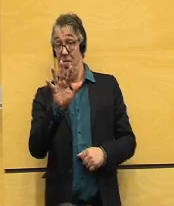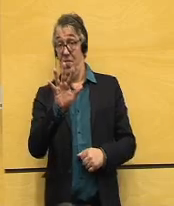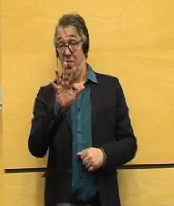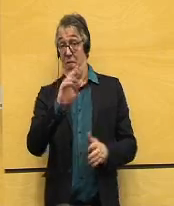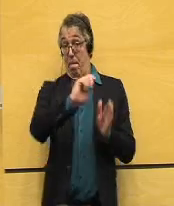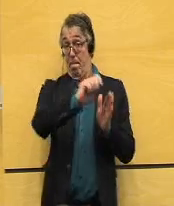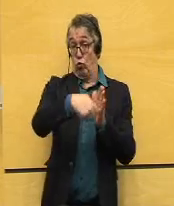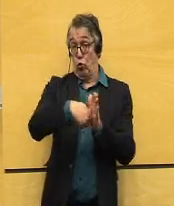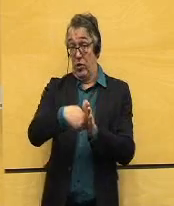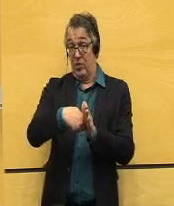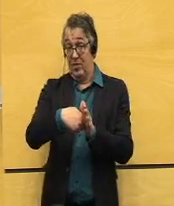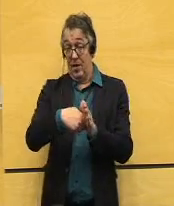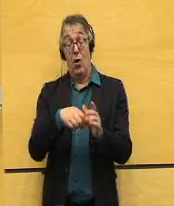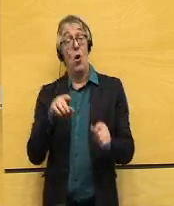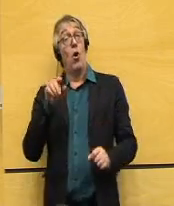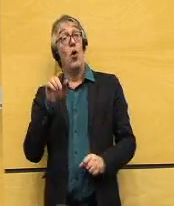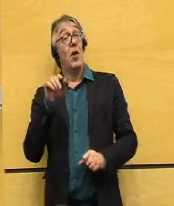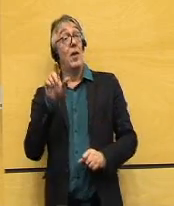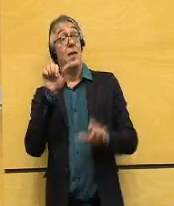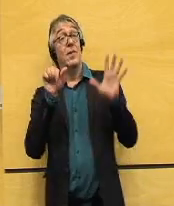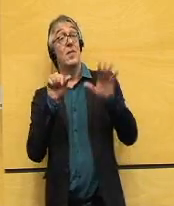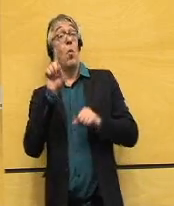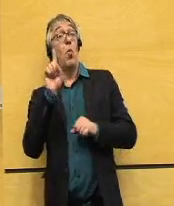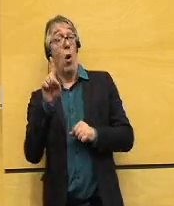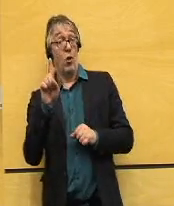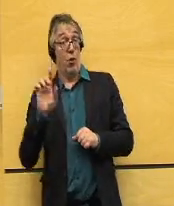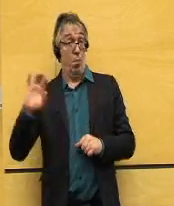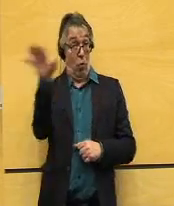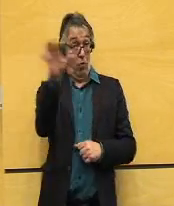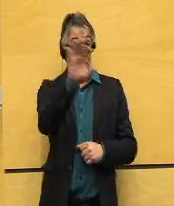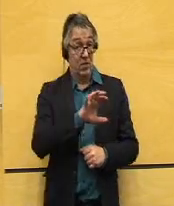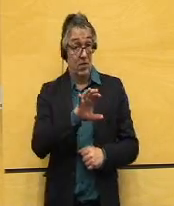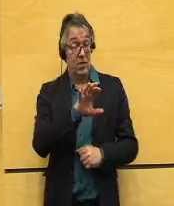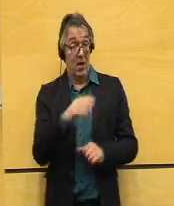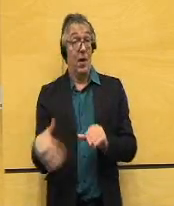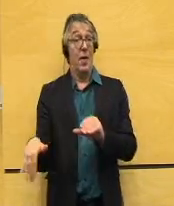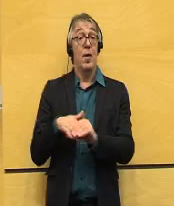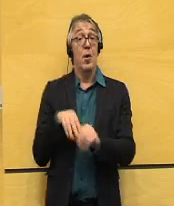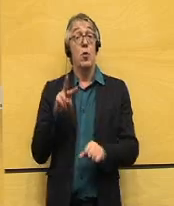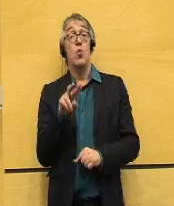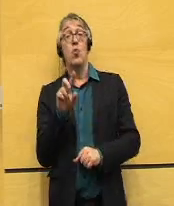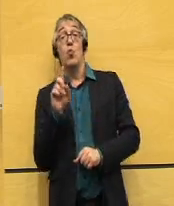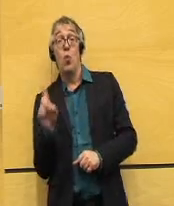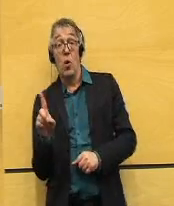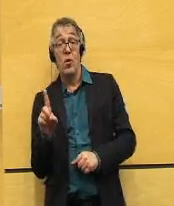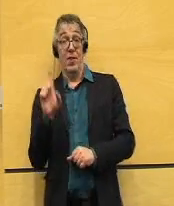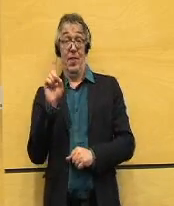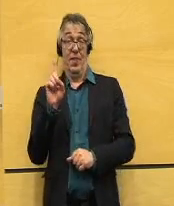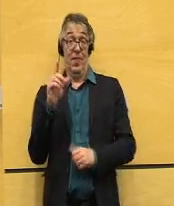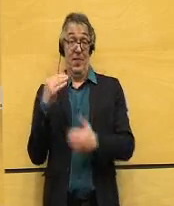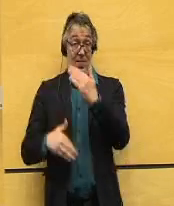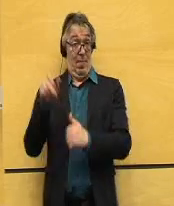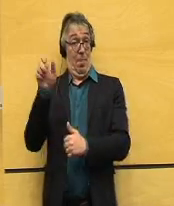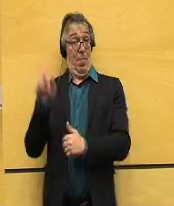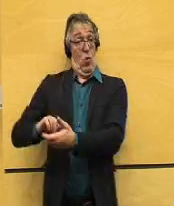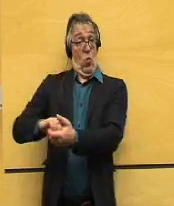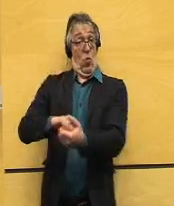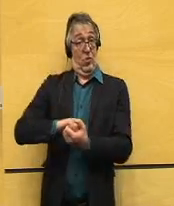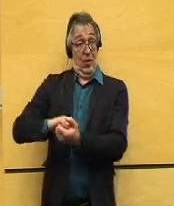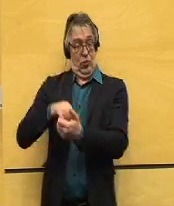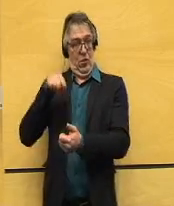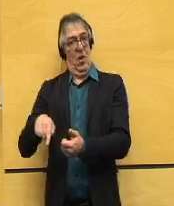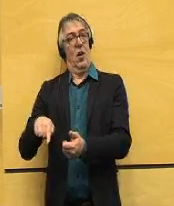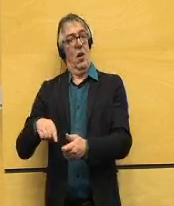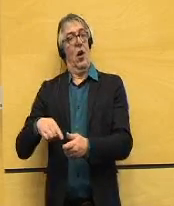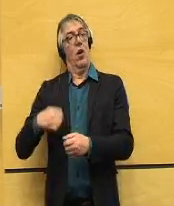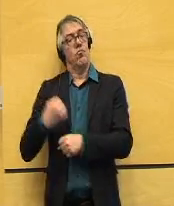provinces and to 21 organizations of persons with disabilities that carry out projects related to